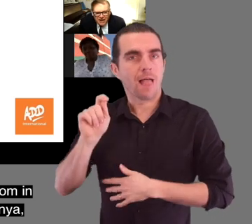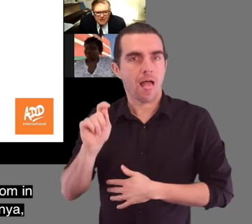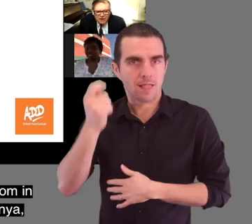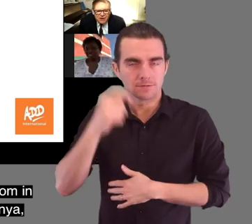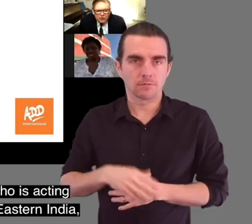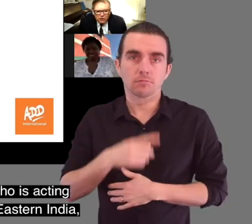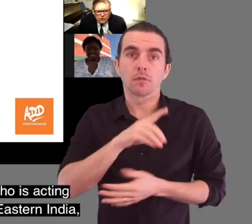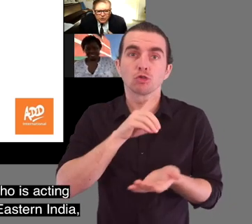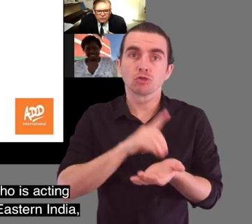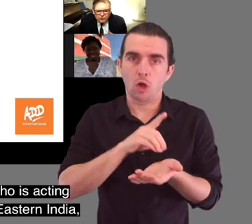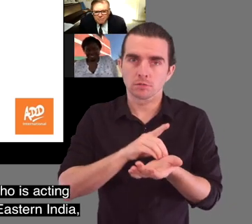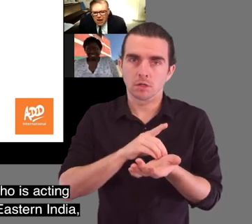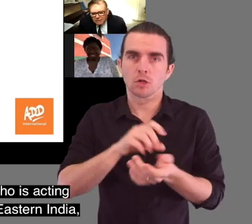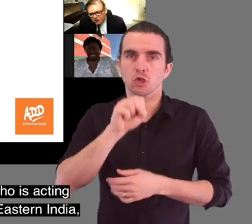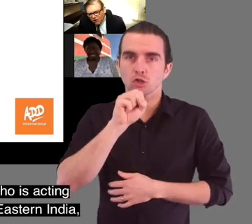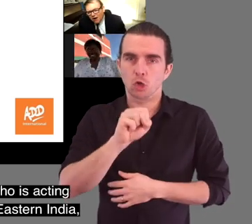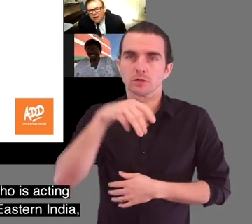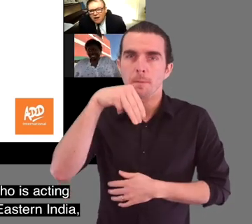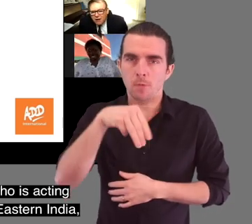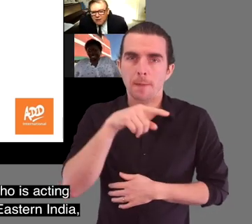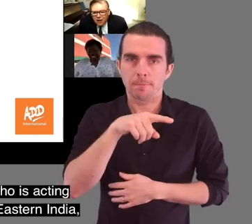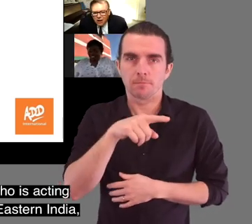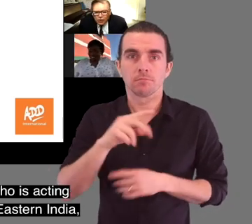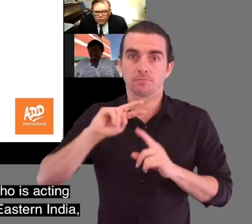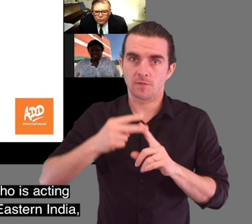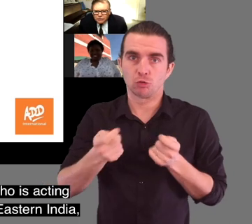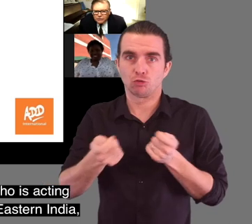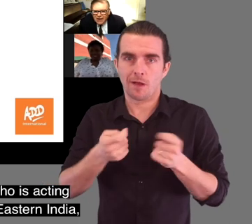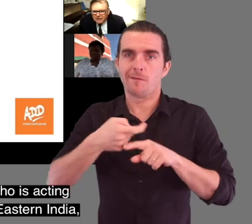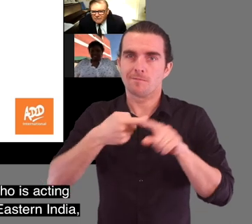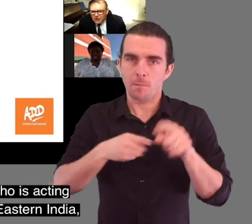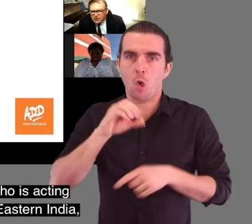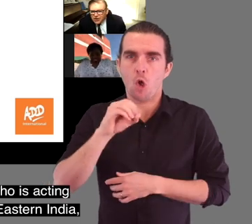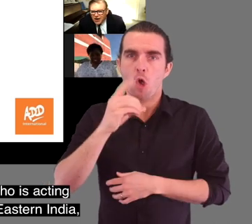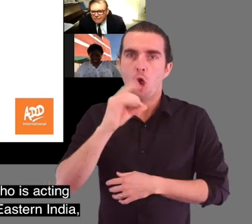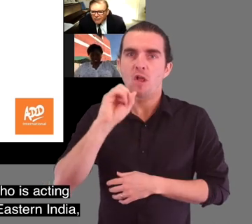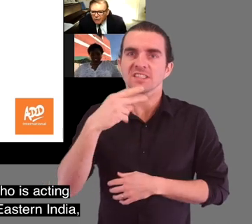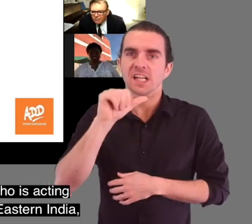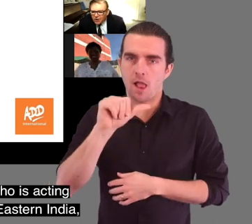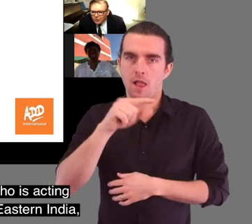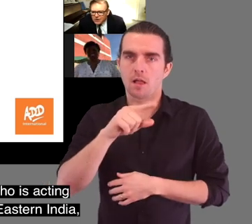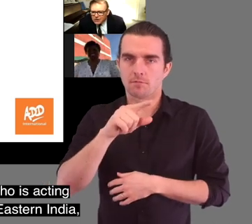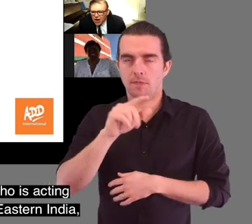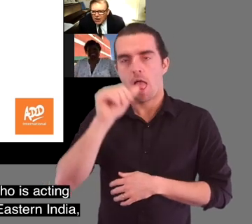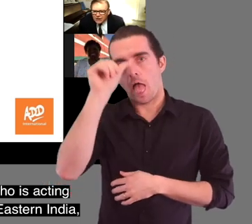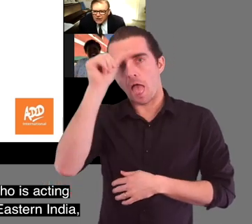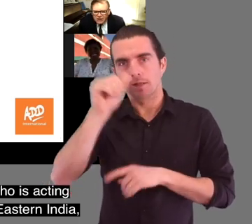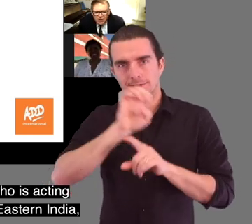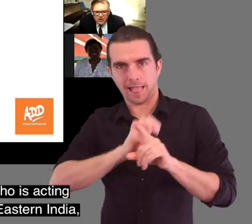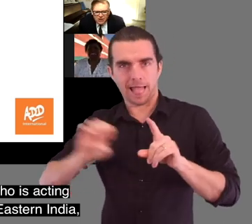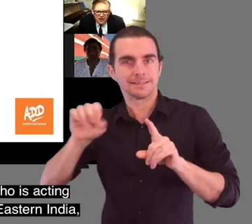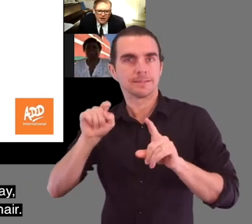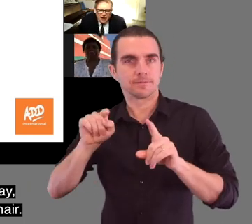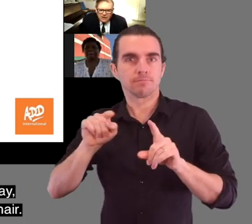from Kenya, Dr. Sruti Mahatra, who's acting vice chair from Odisha in